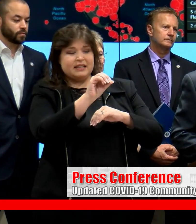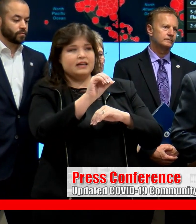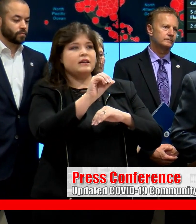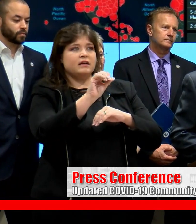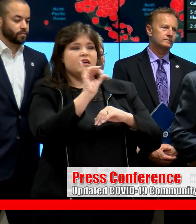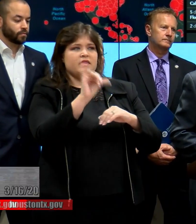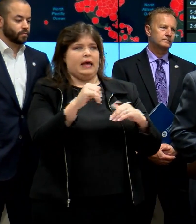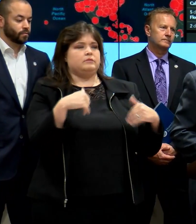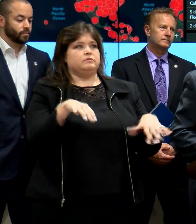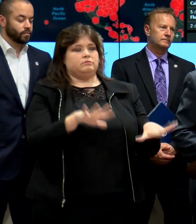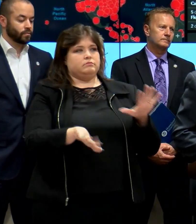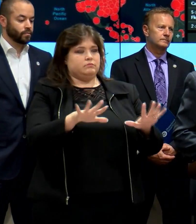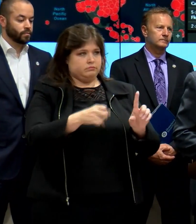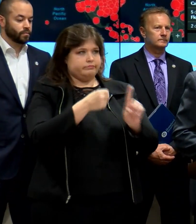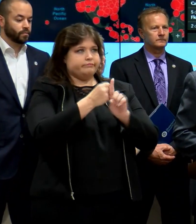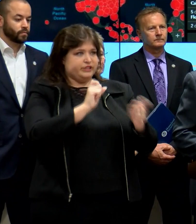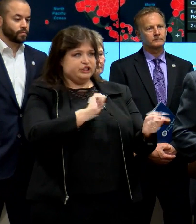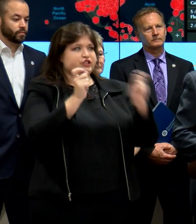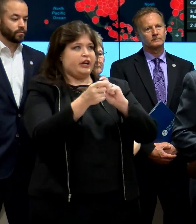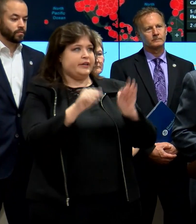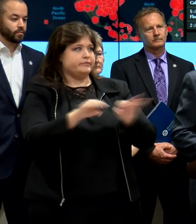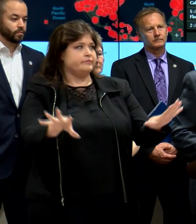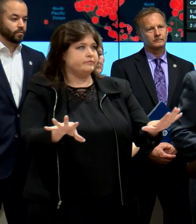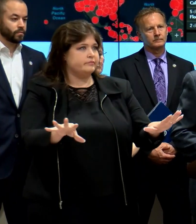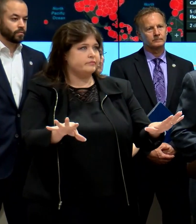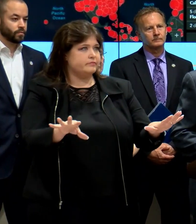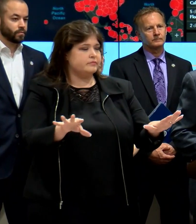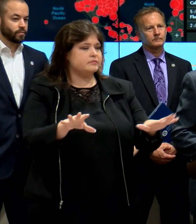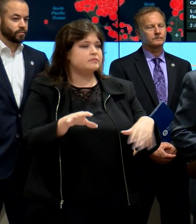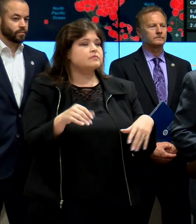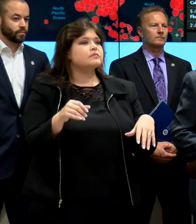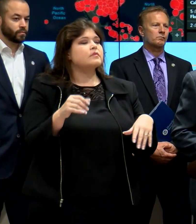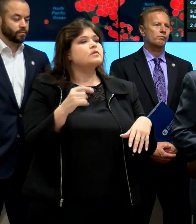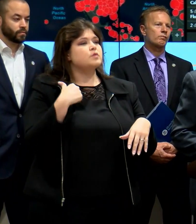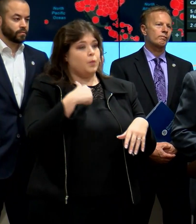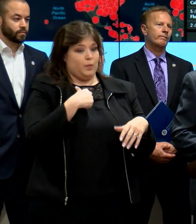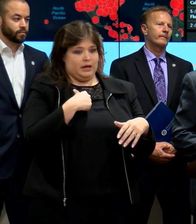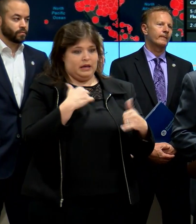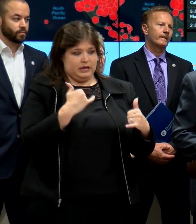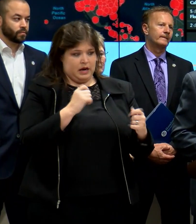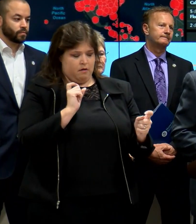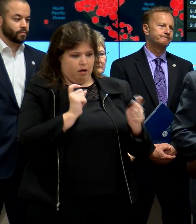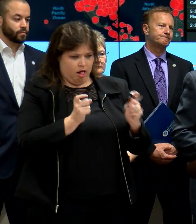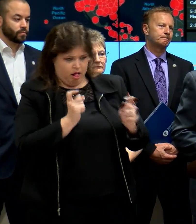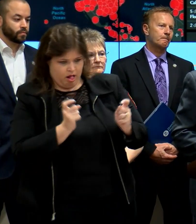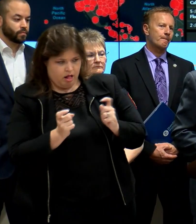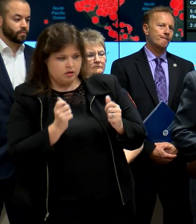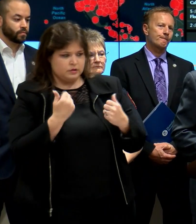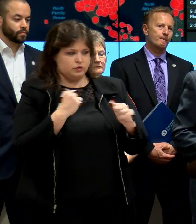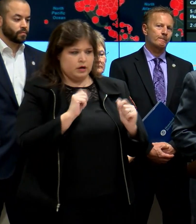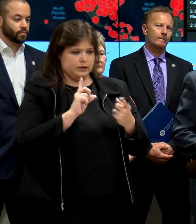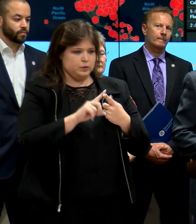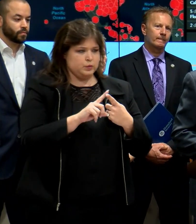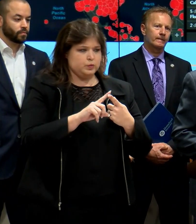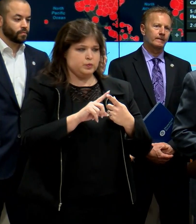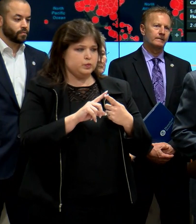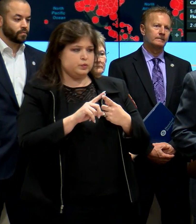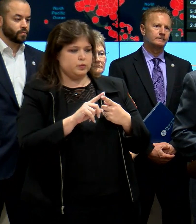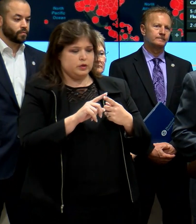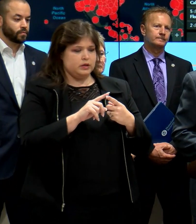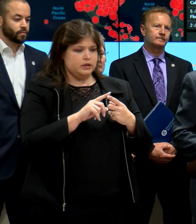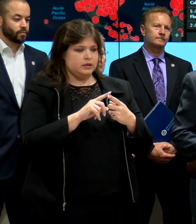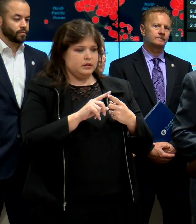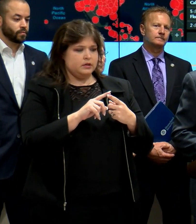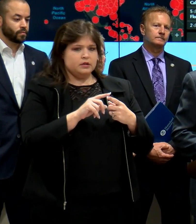change things. And so we started making adjustments, trying to get a read from